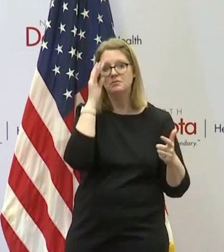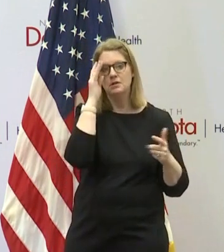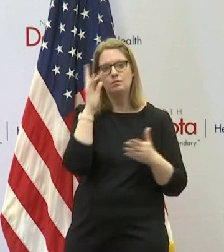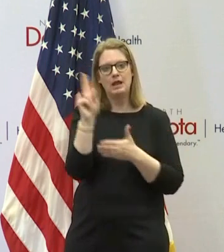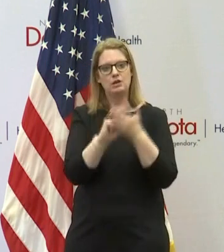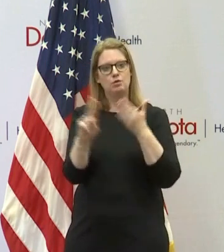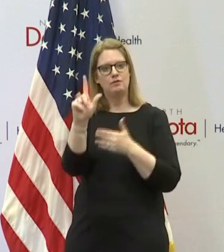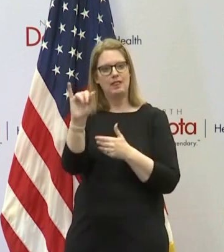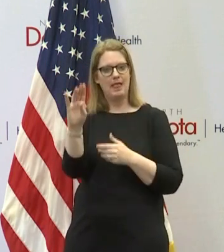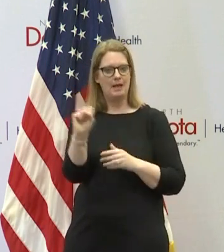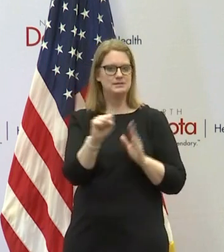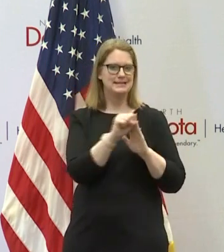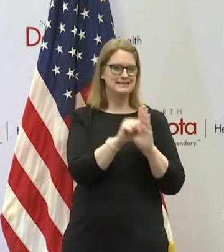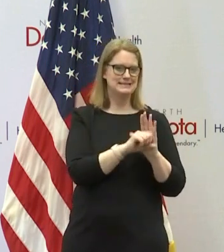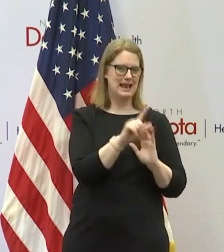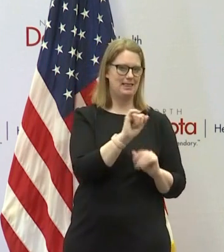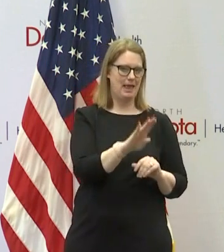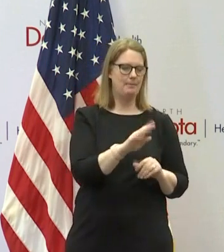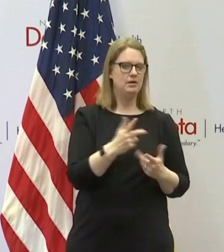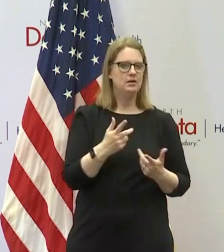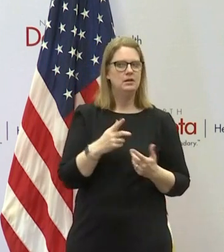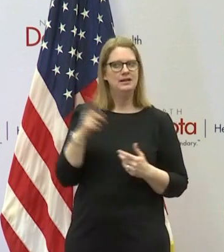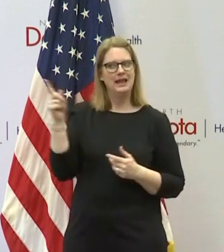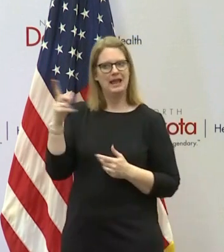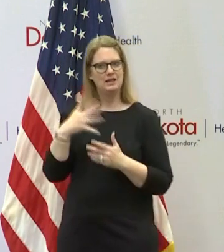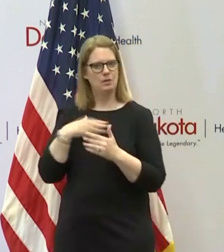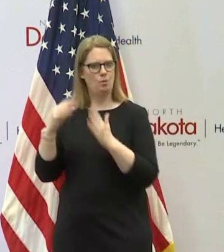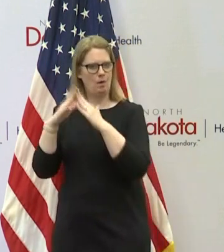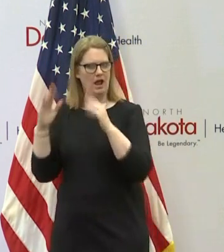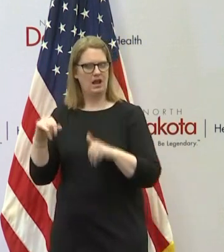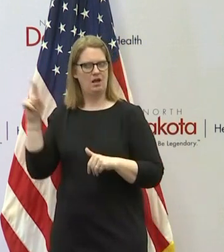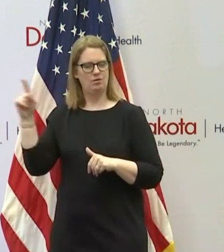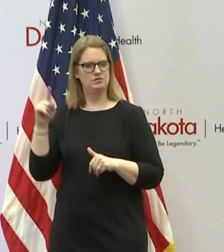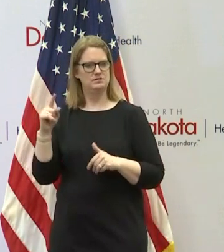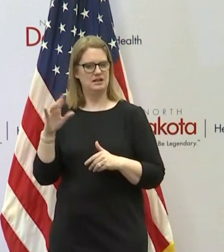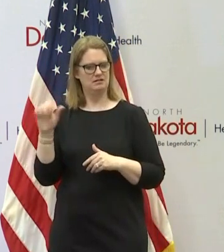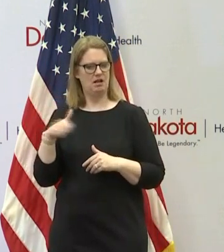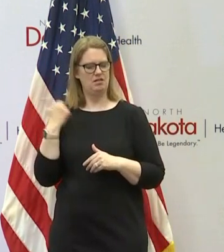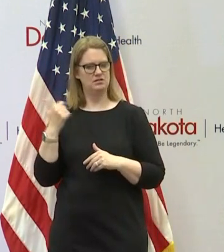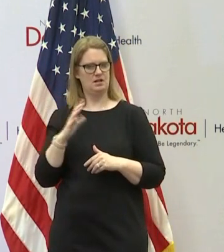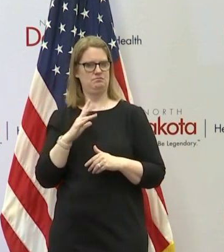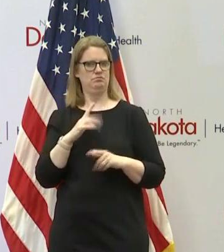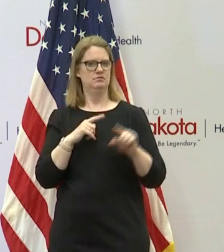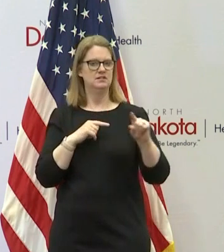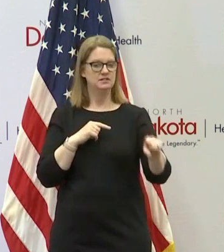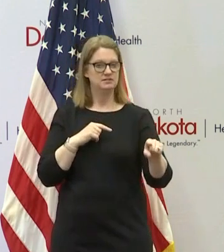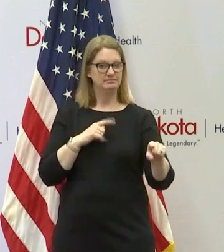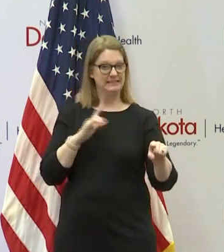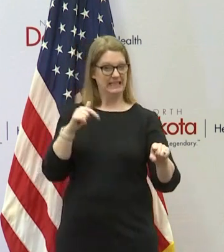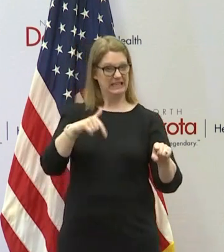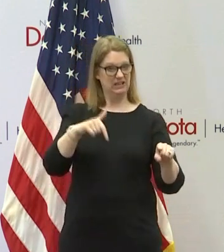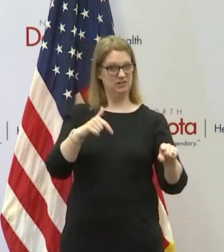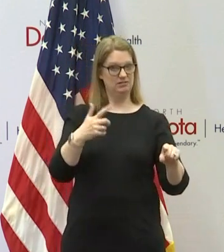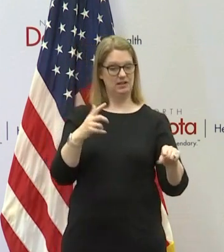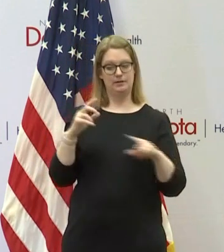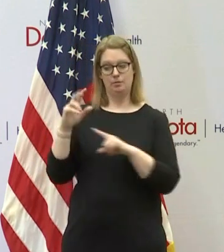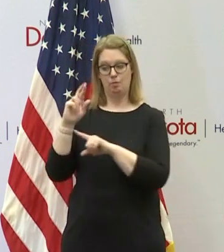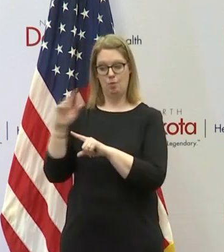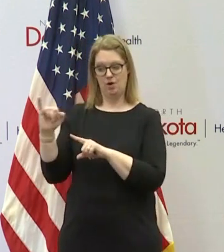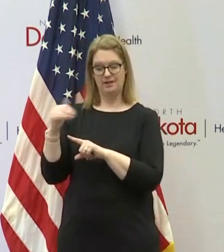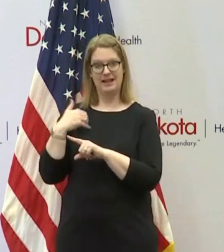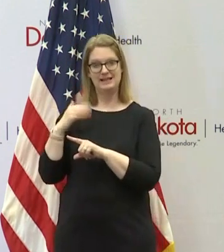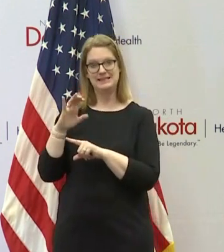lab. So the other thing, which I think the White House and others are it's quite remarkable that a state that did not have, like Rhode Island's